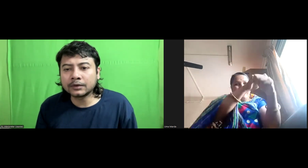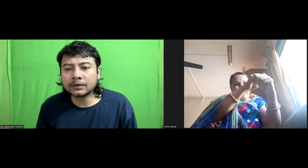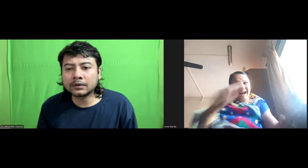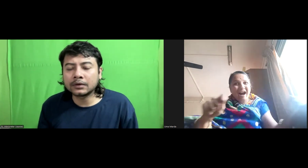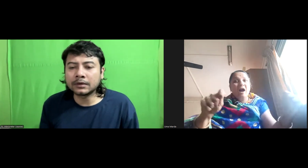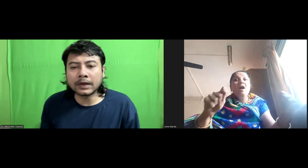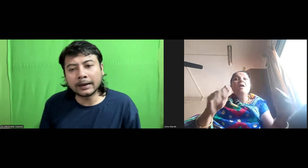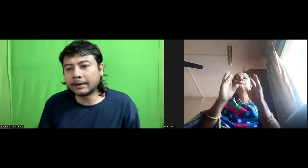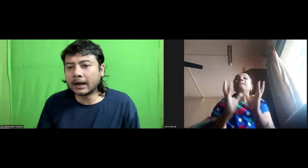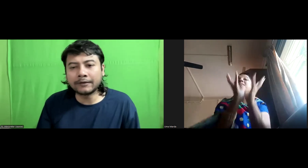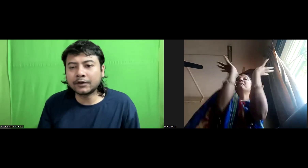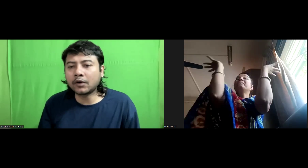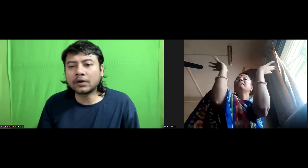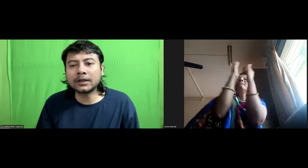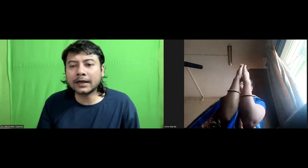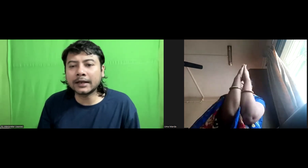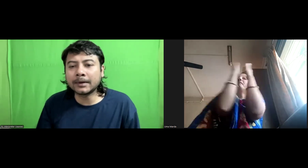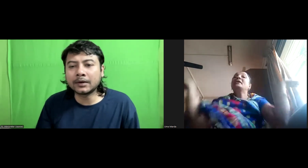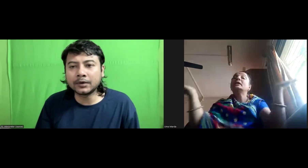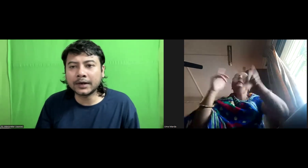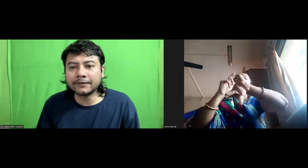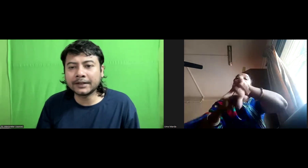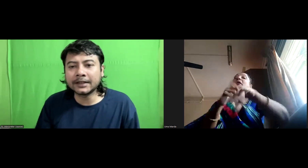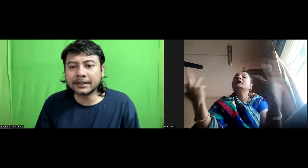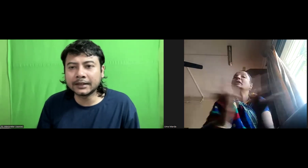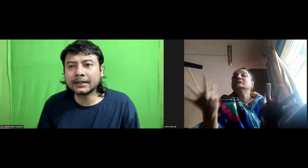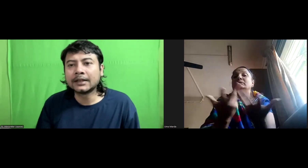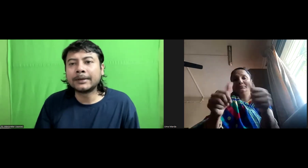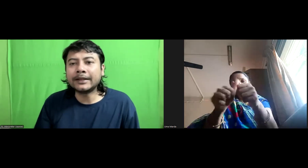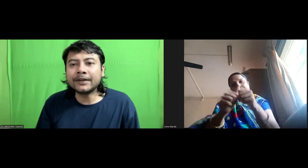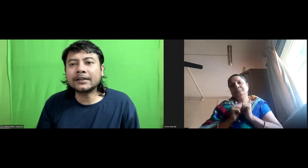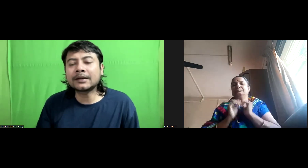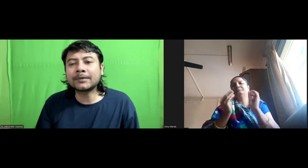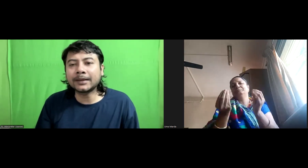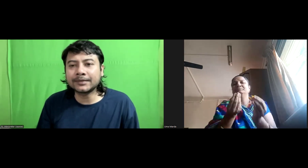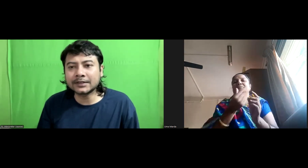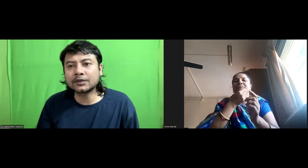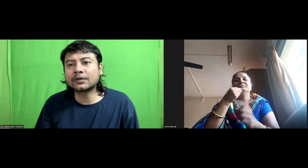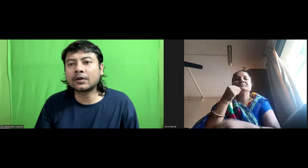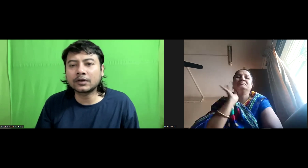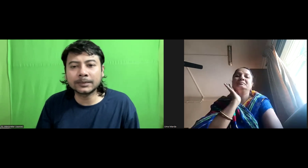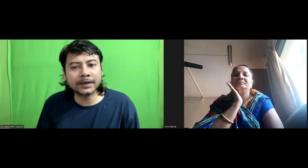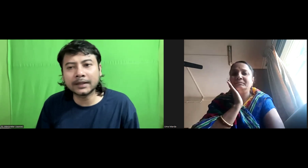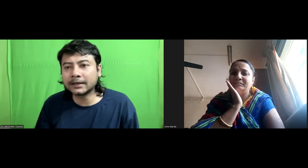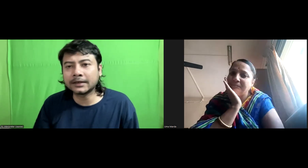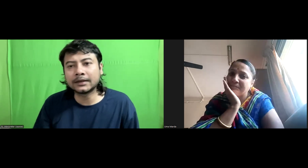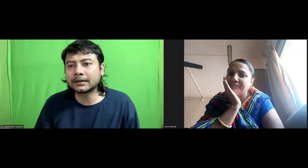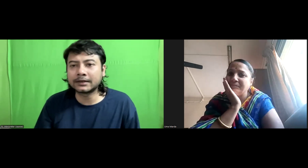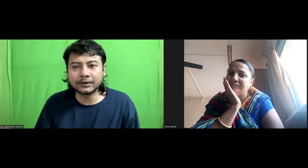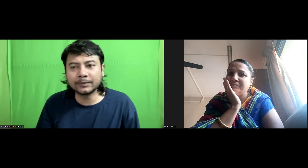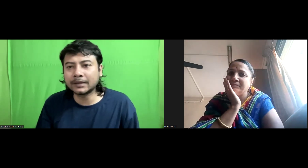Huh. So after all the running about and everything, evening Krishna. sometime 6 o'clock or something like